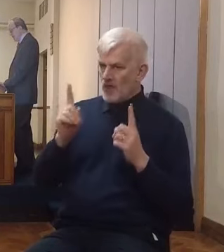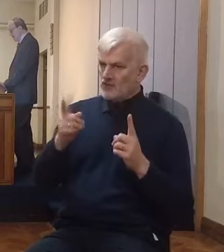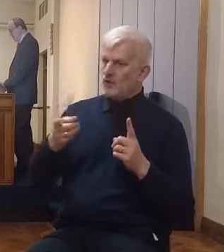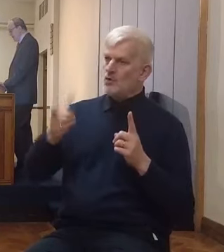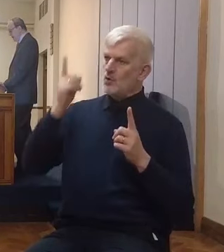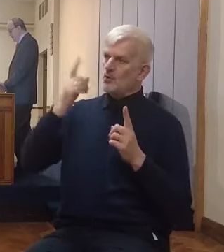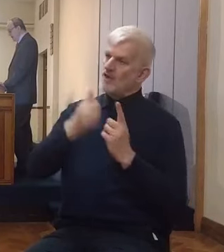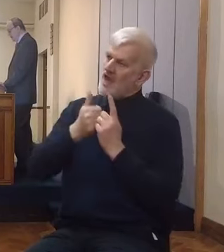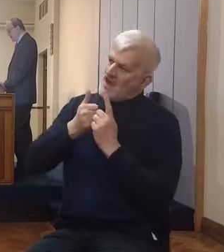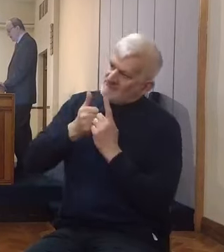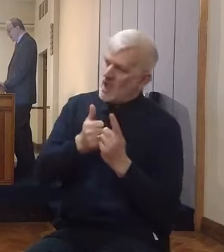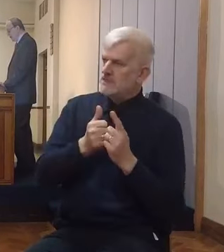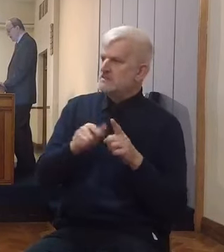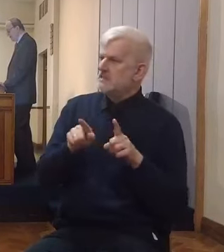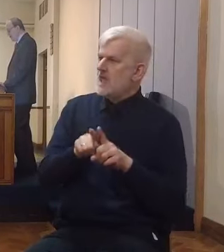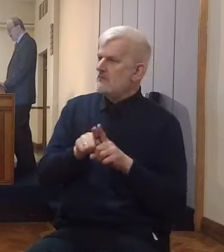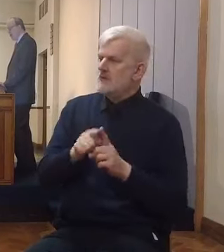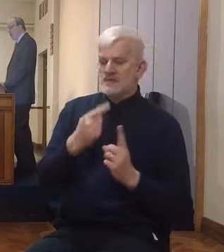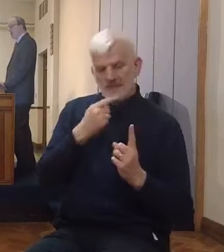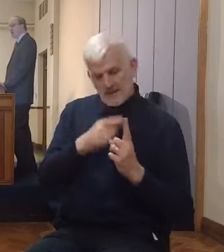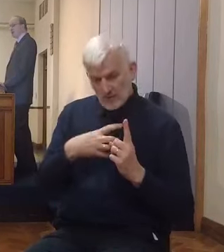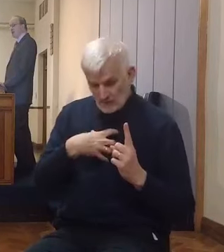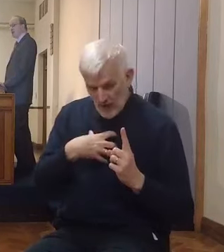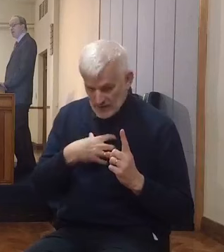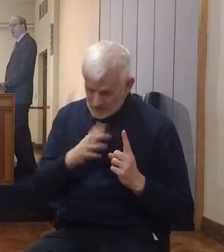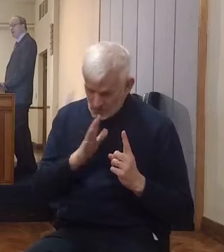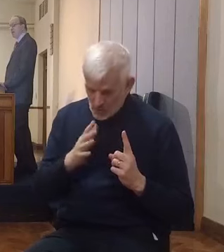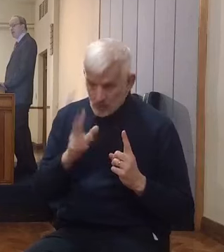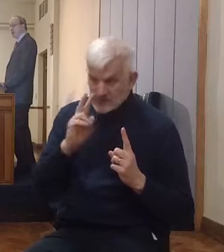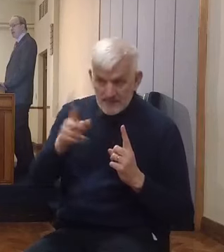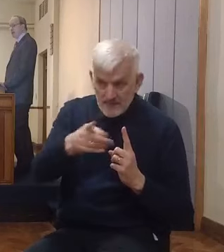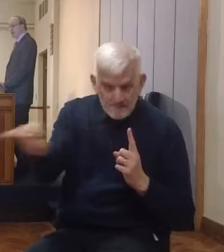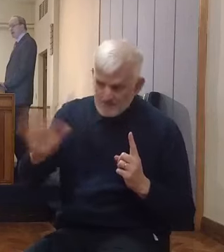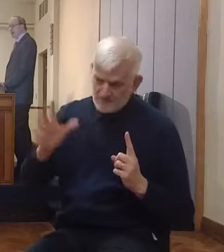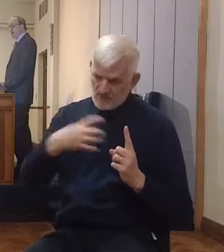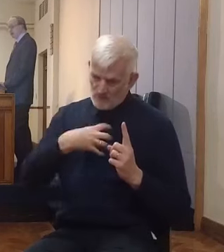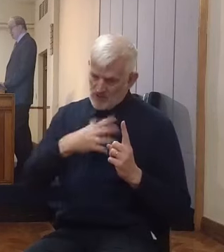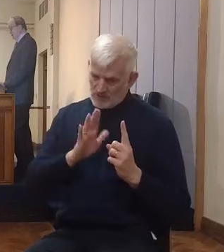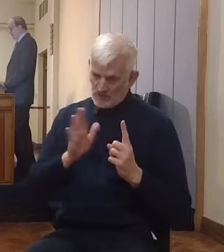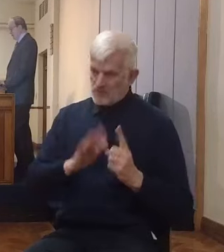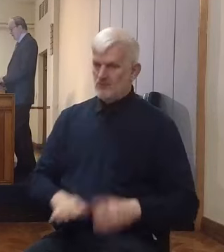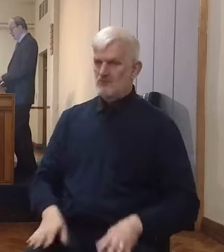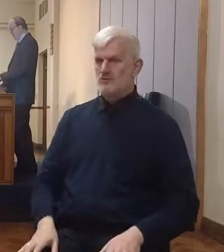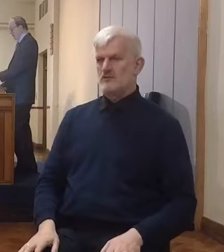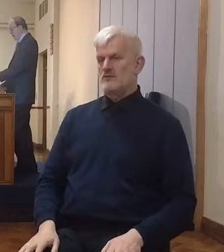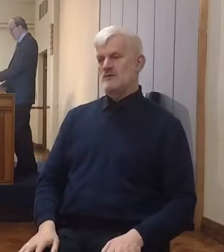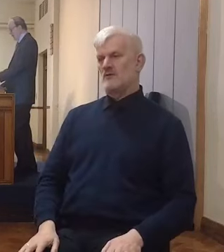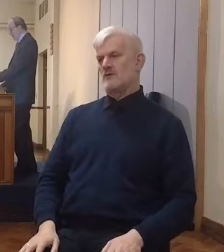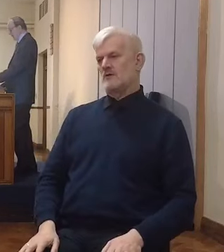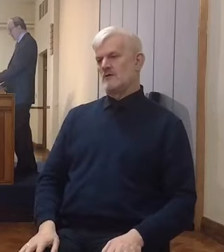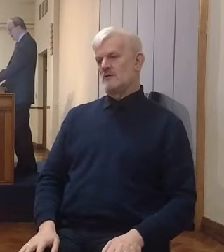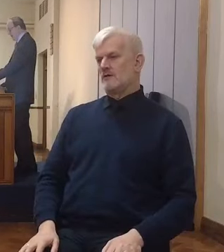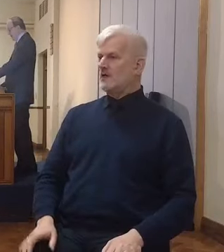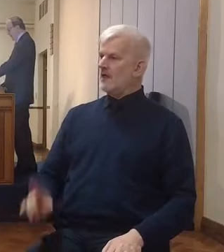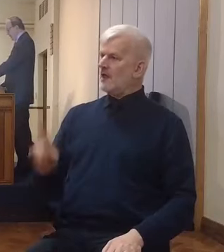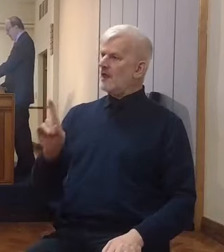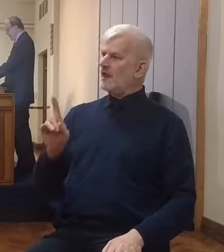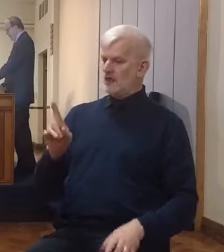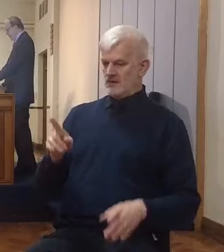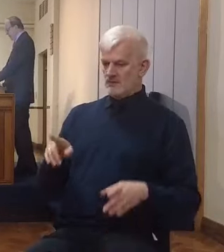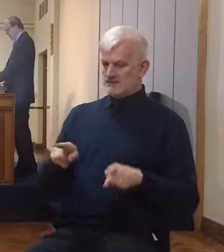the same. Be not afraid because of them. And it's reflected in our